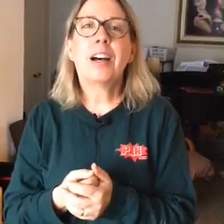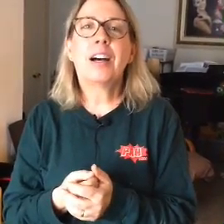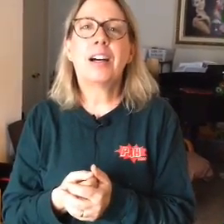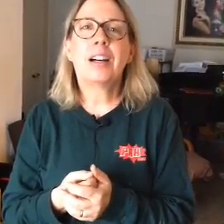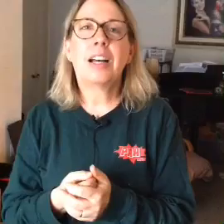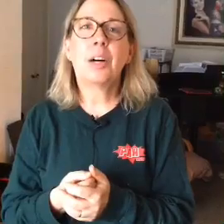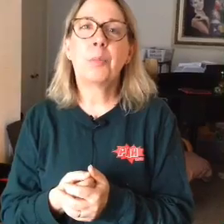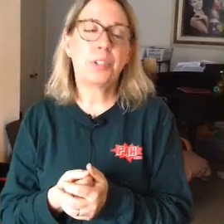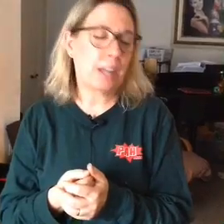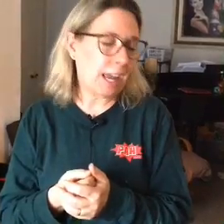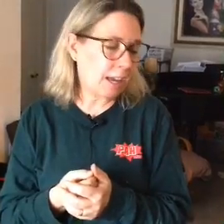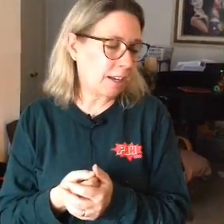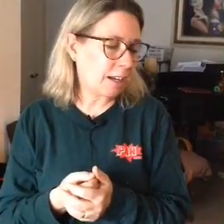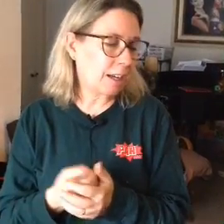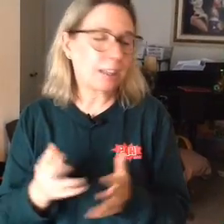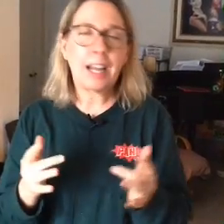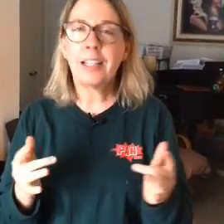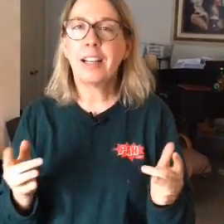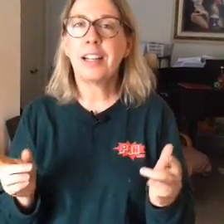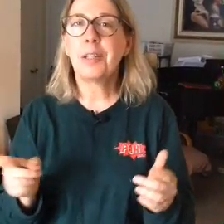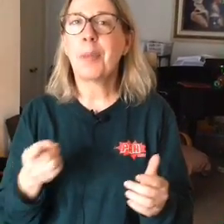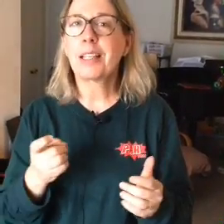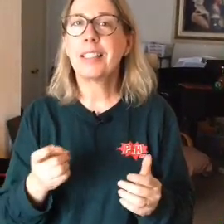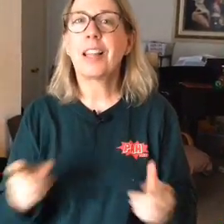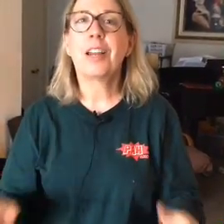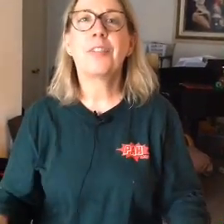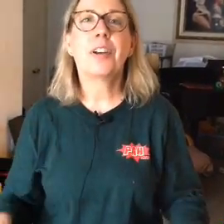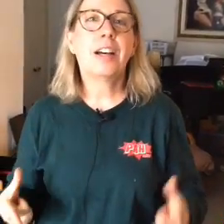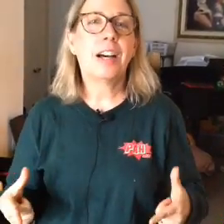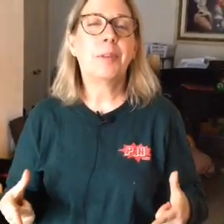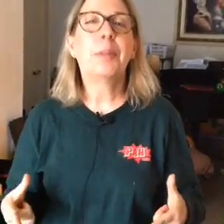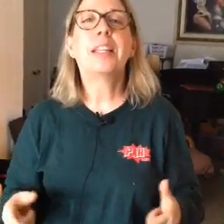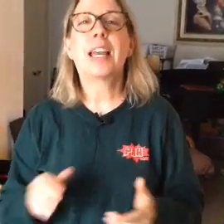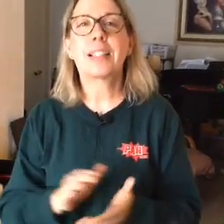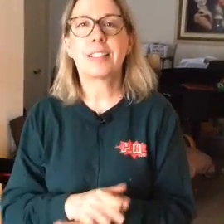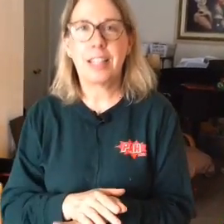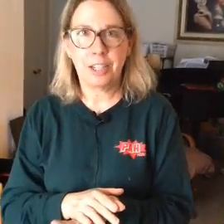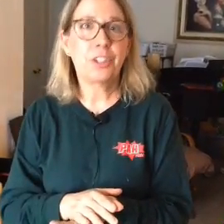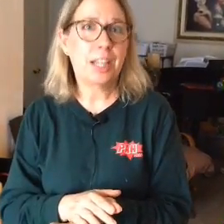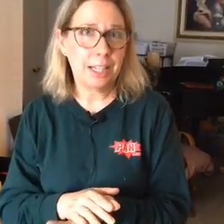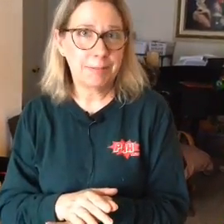help to add light to Maxie's life. Many thanks, and good day.